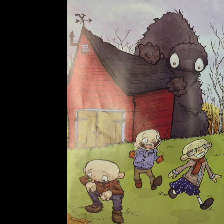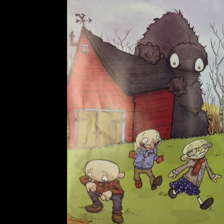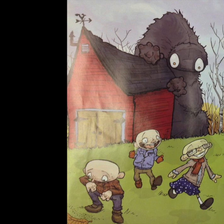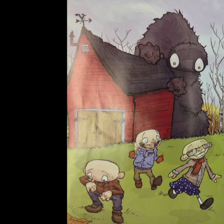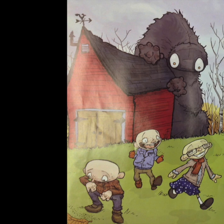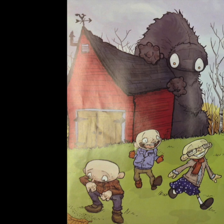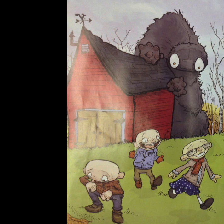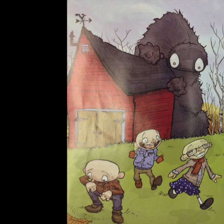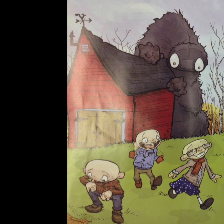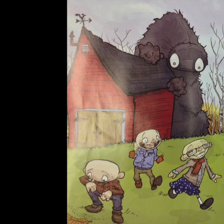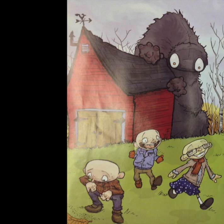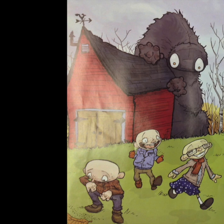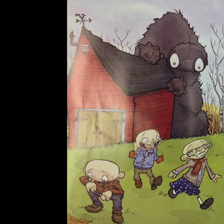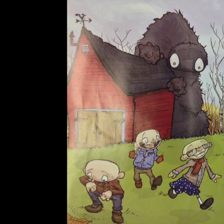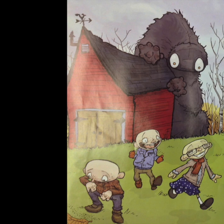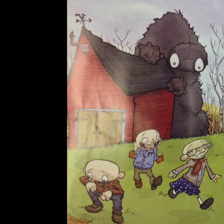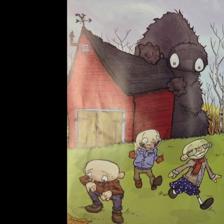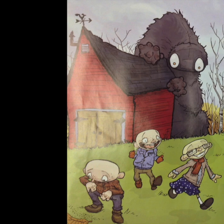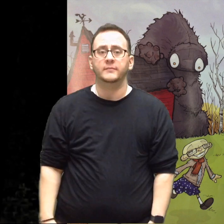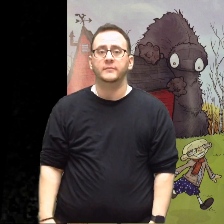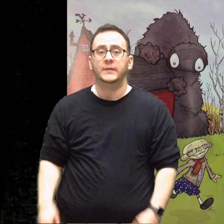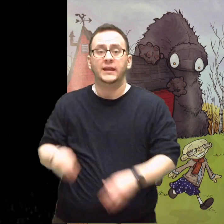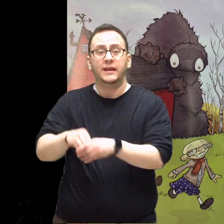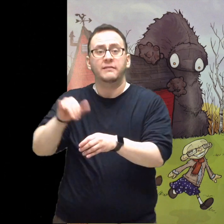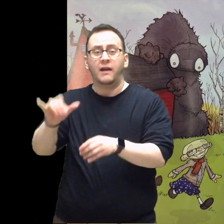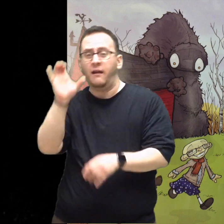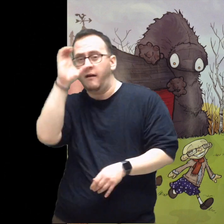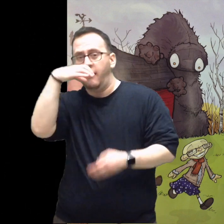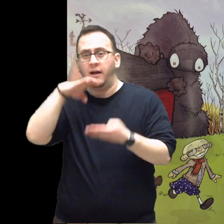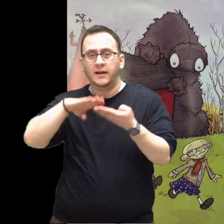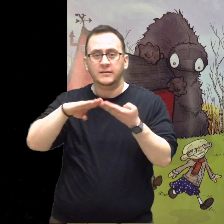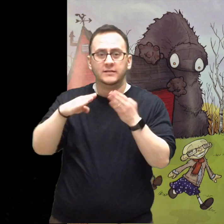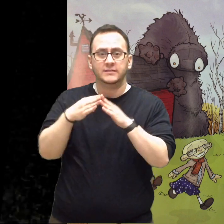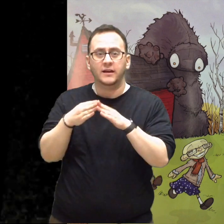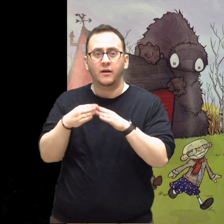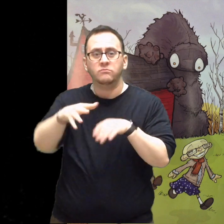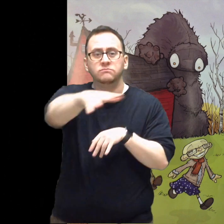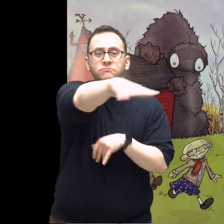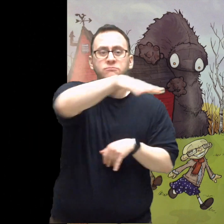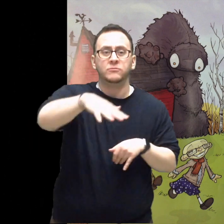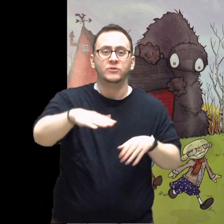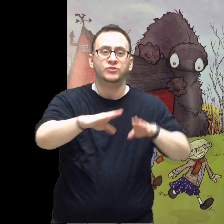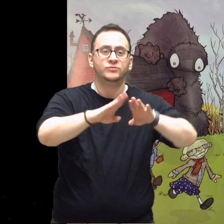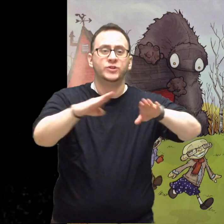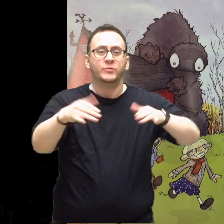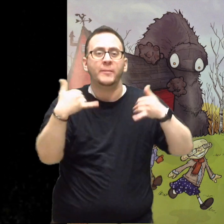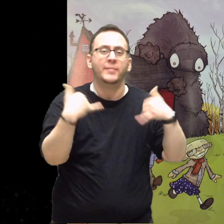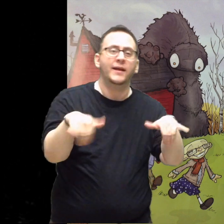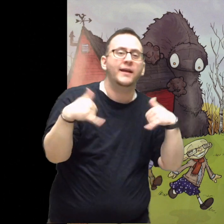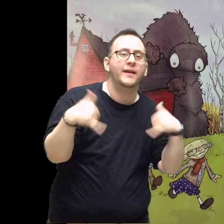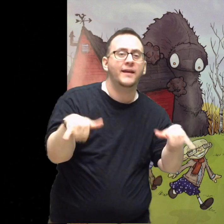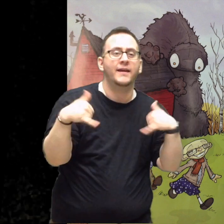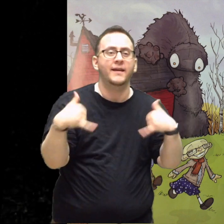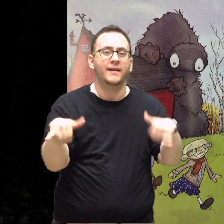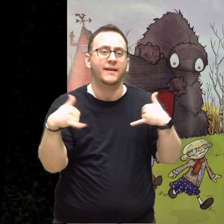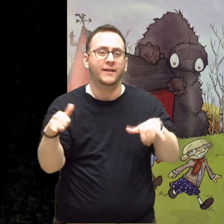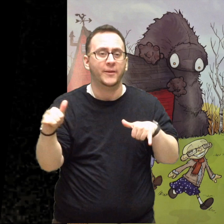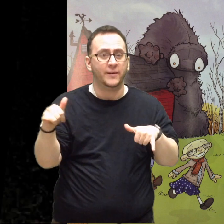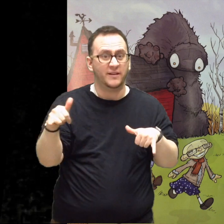bald. Wilfred stares out at the children. In this odd little town, there were little bald children